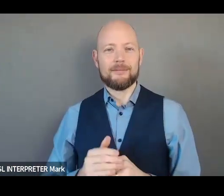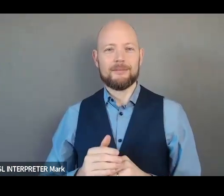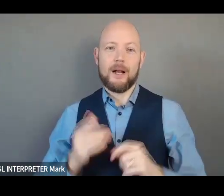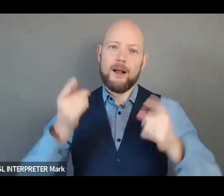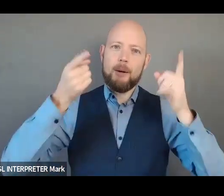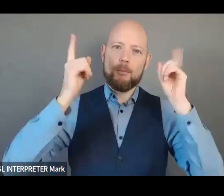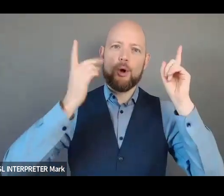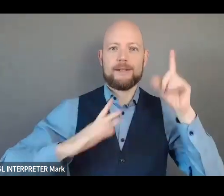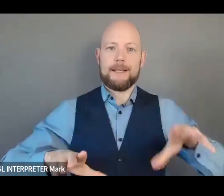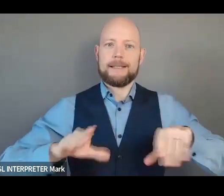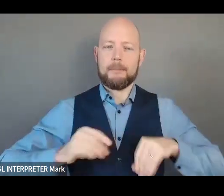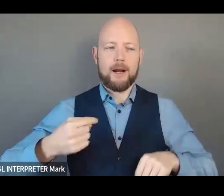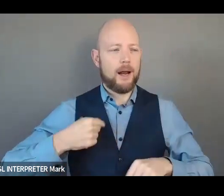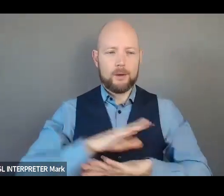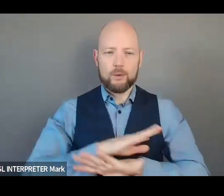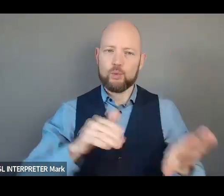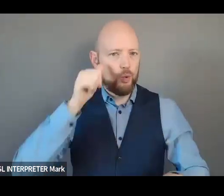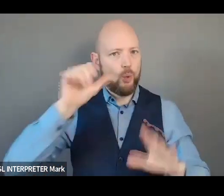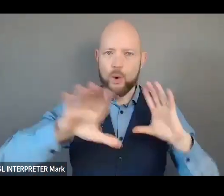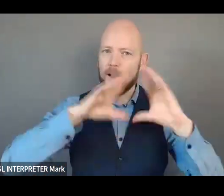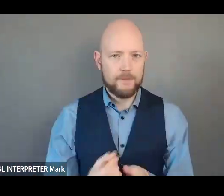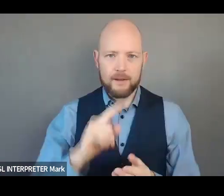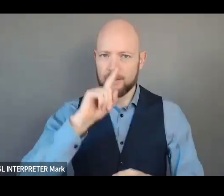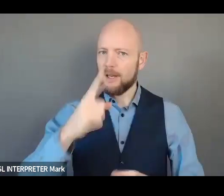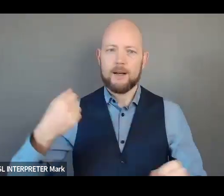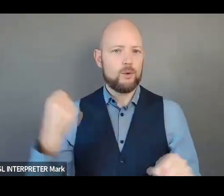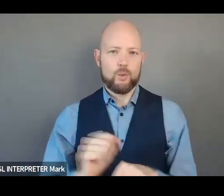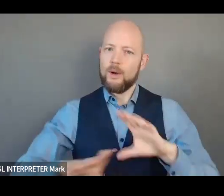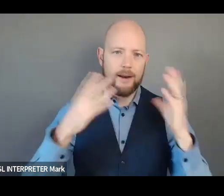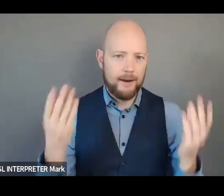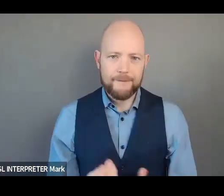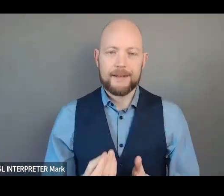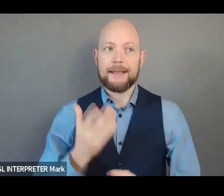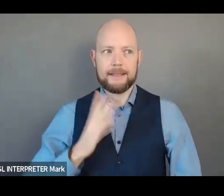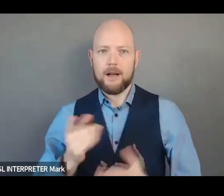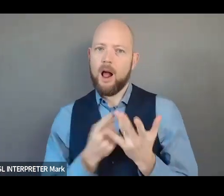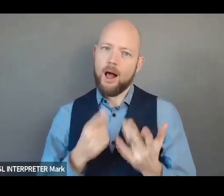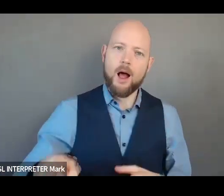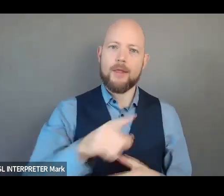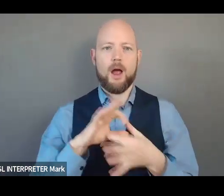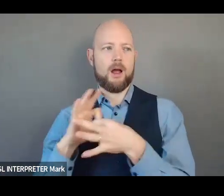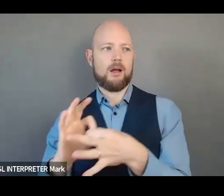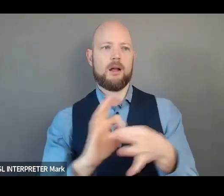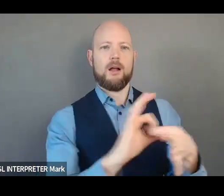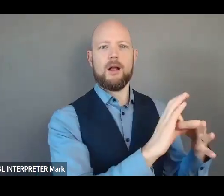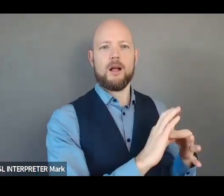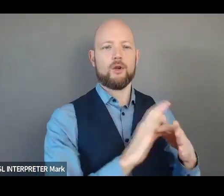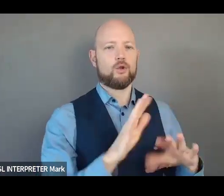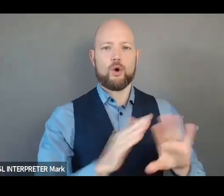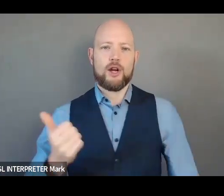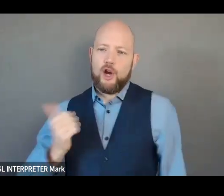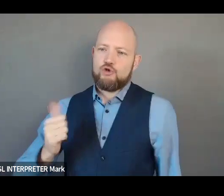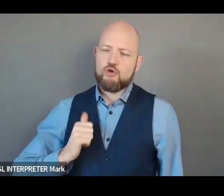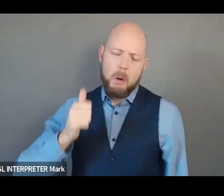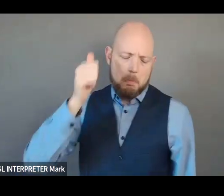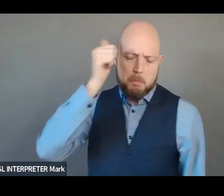everything, they can't do everything, and there's this resource and they need to work with them rather than kind of assume what they want and